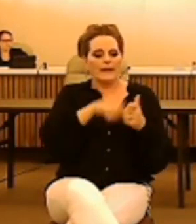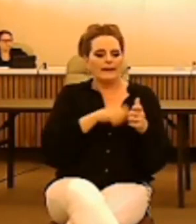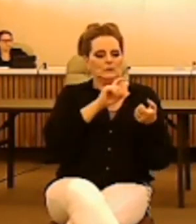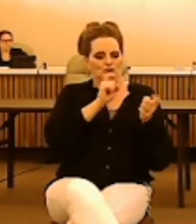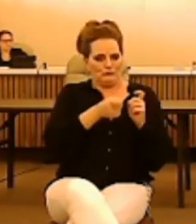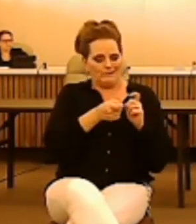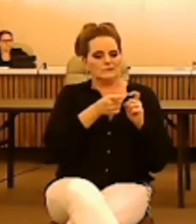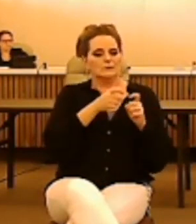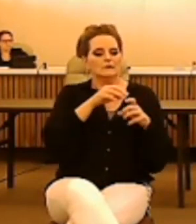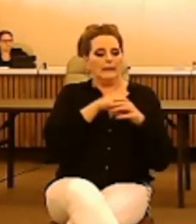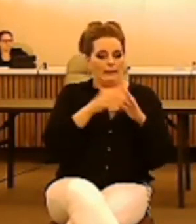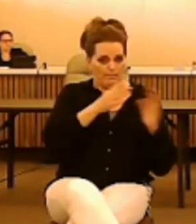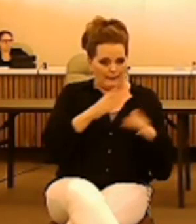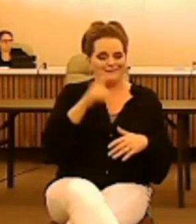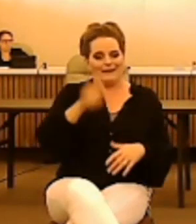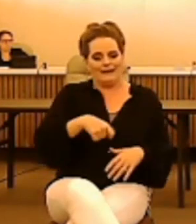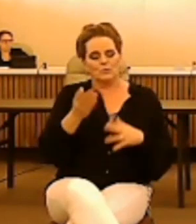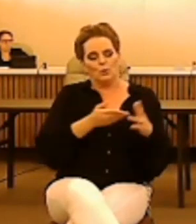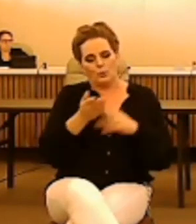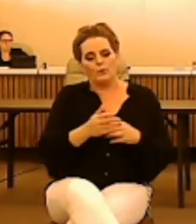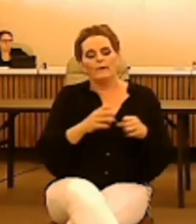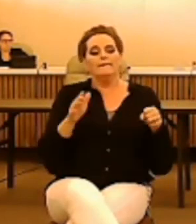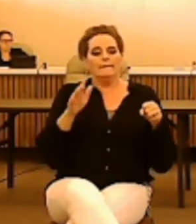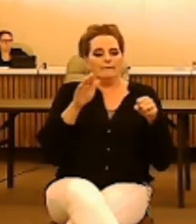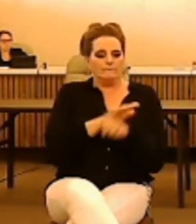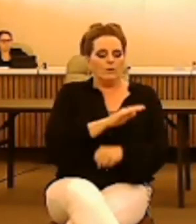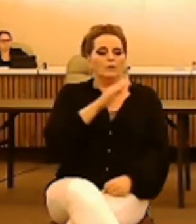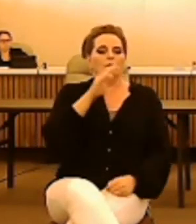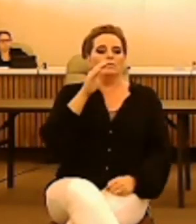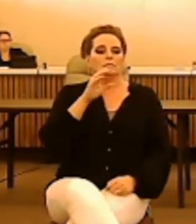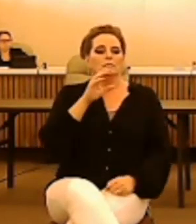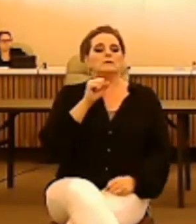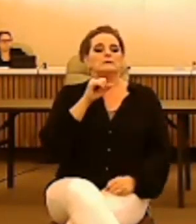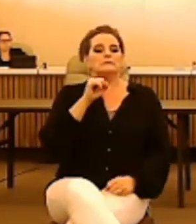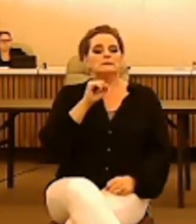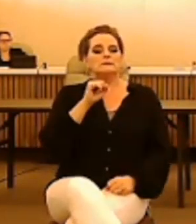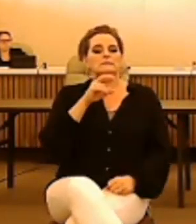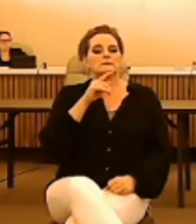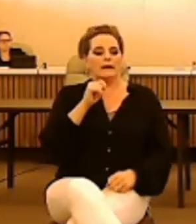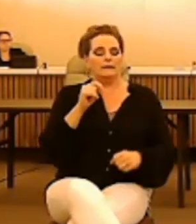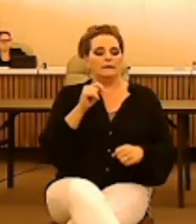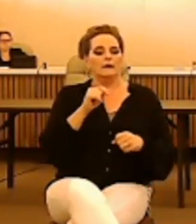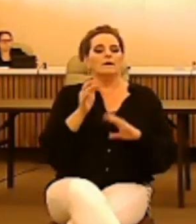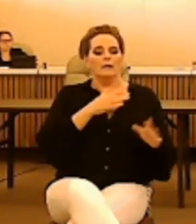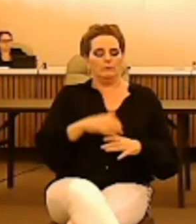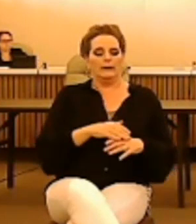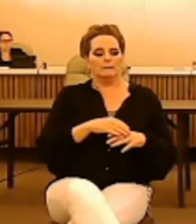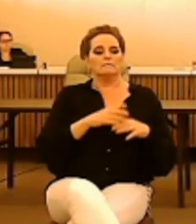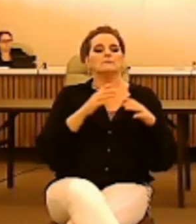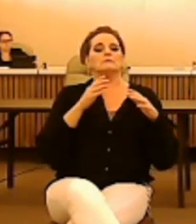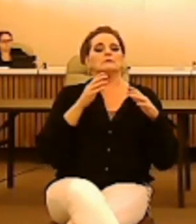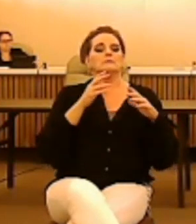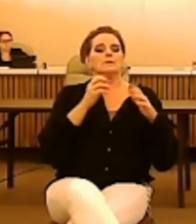change in there has to go through full site plan approval. It cannot do what's called an administrative site plan